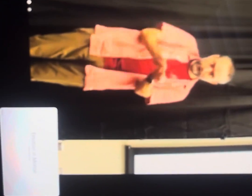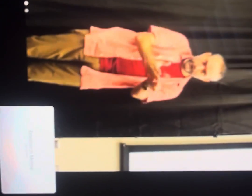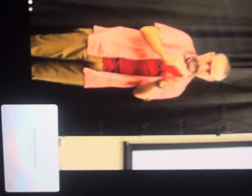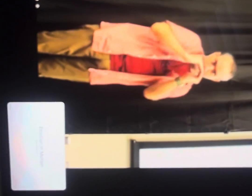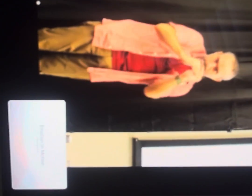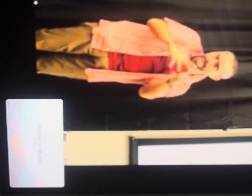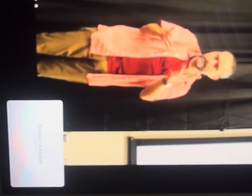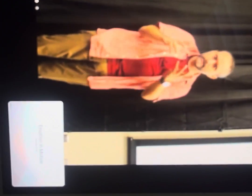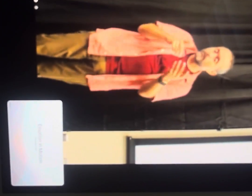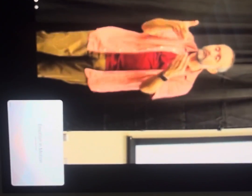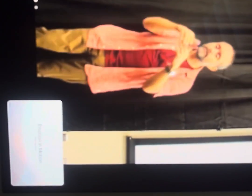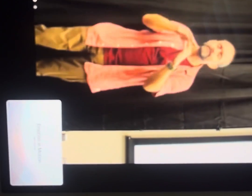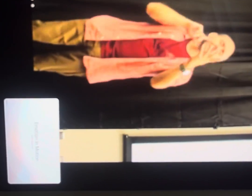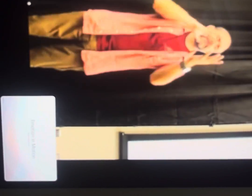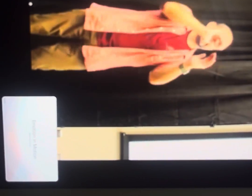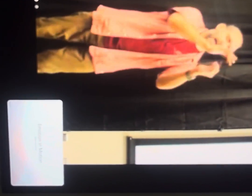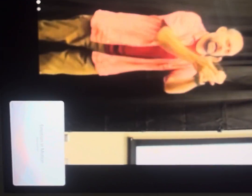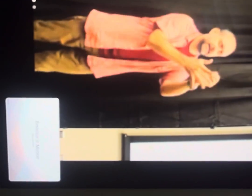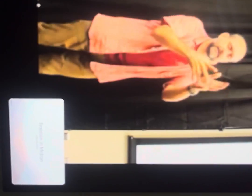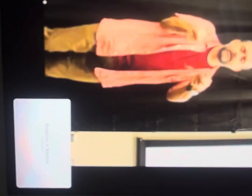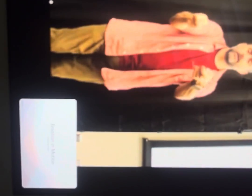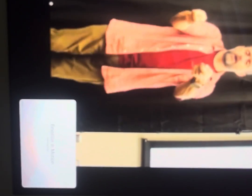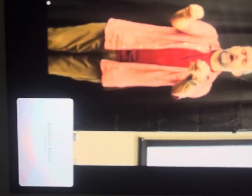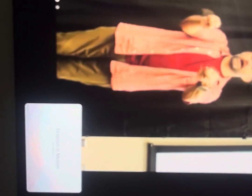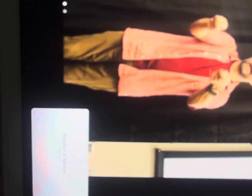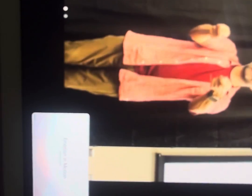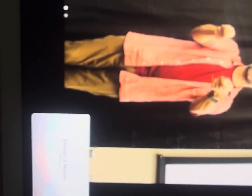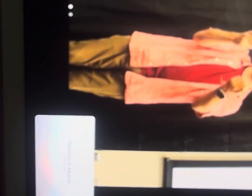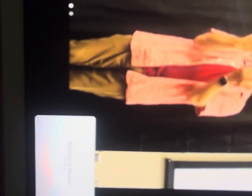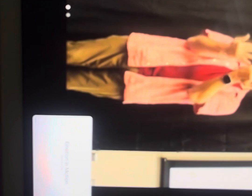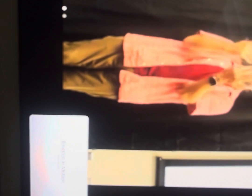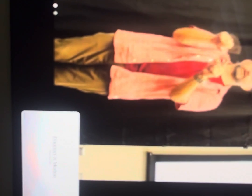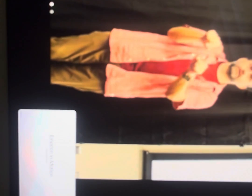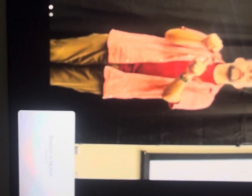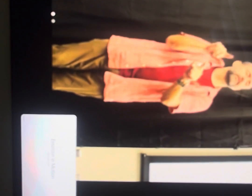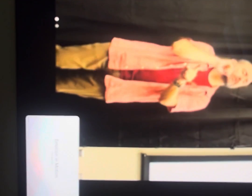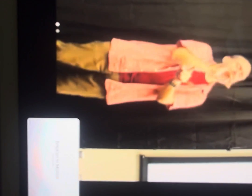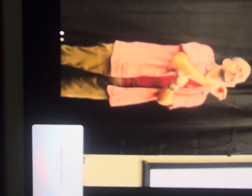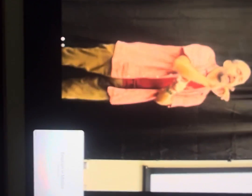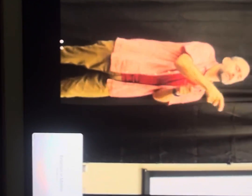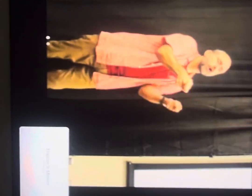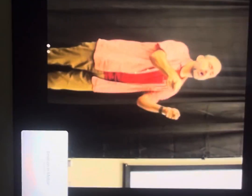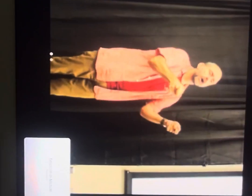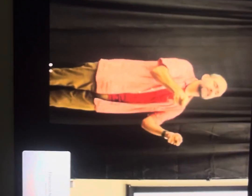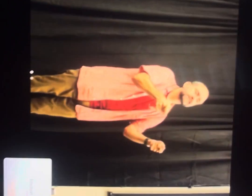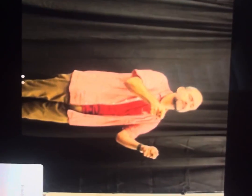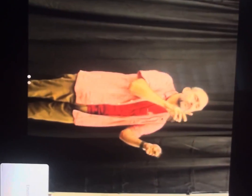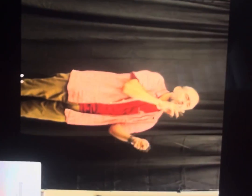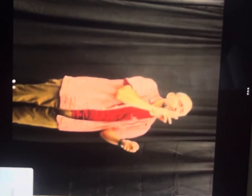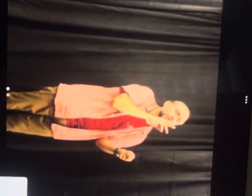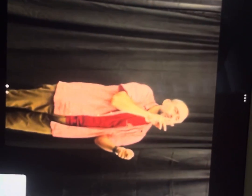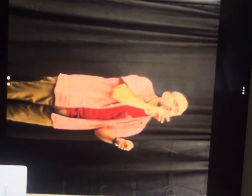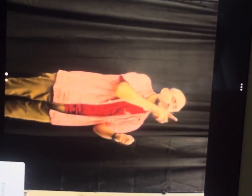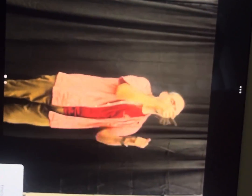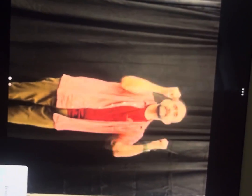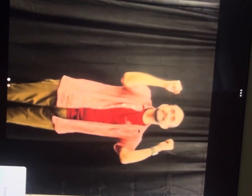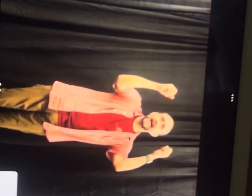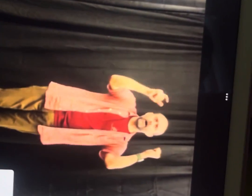So you can describe using classifiers how to control the fire, tame the